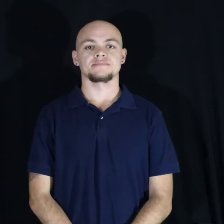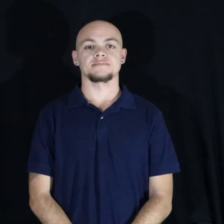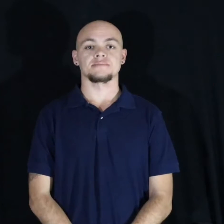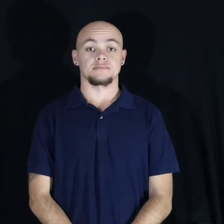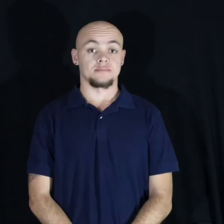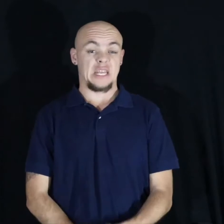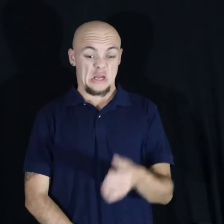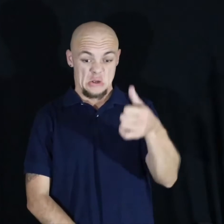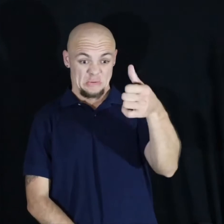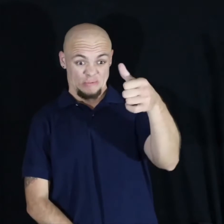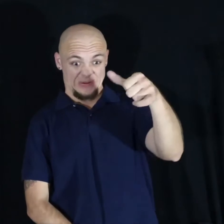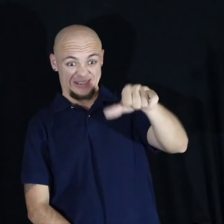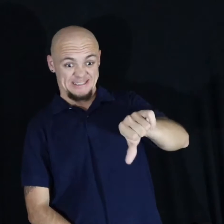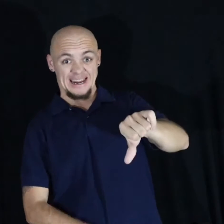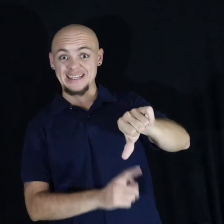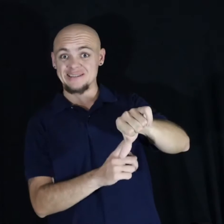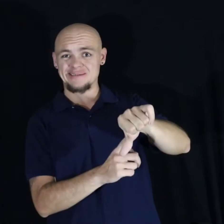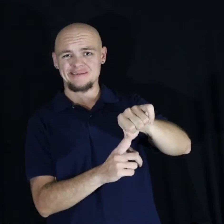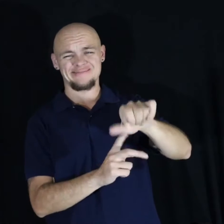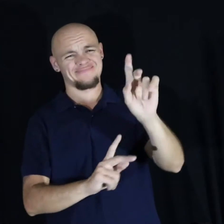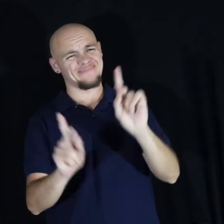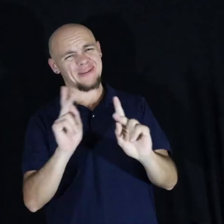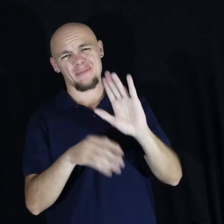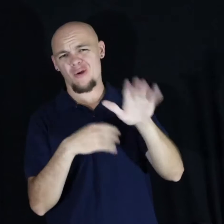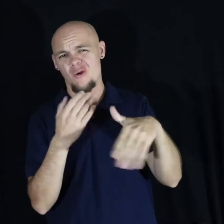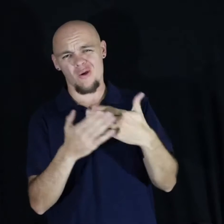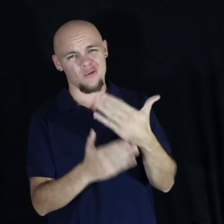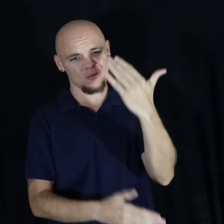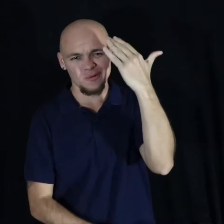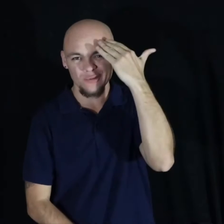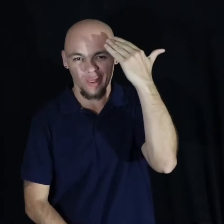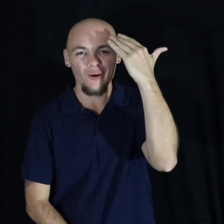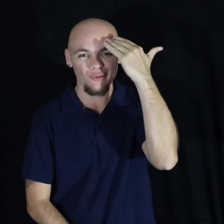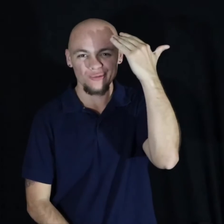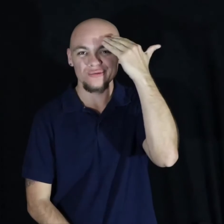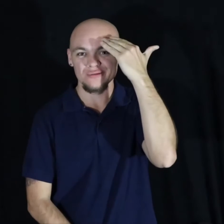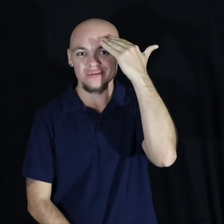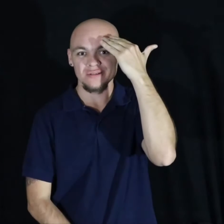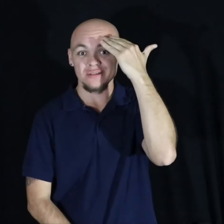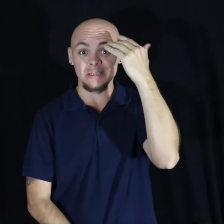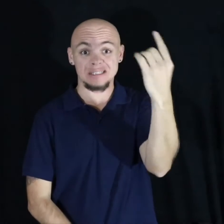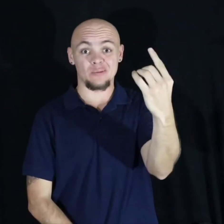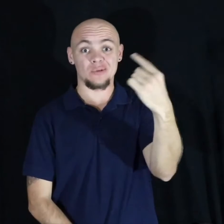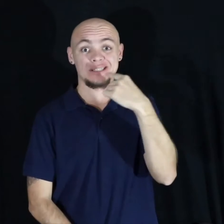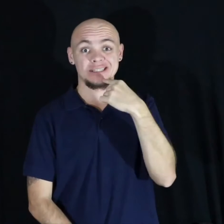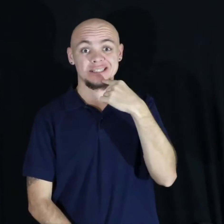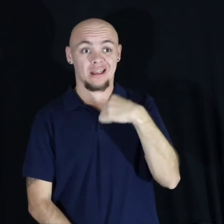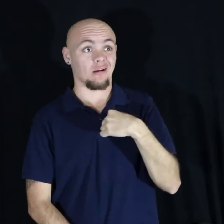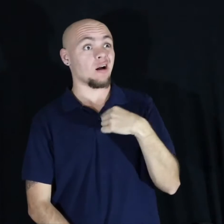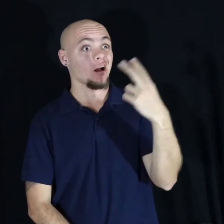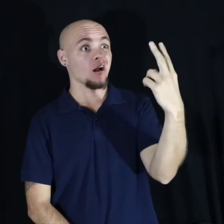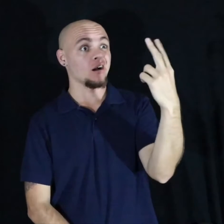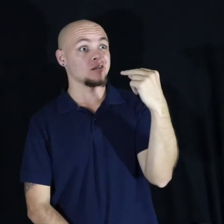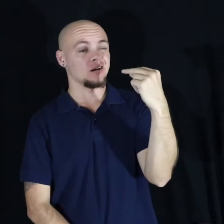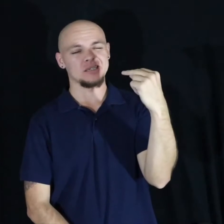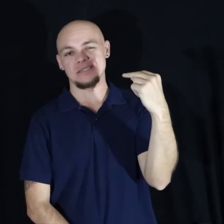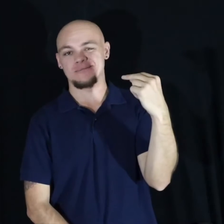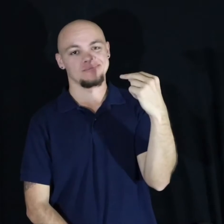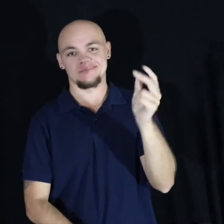Rejection is an alien to anyone. Getting told no is one of the least desirable circumstances one can wish